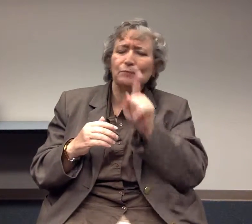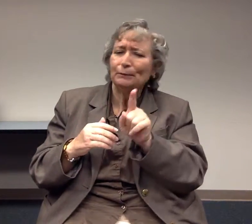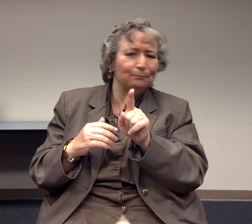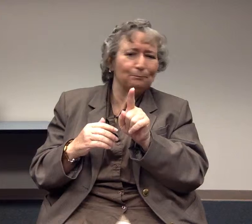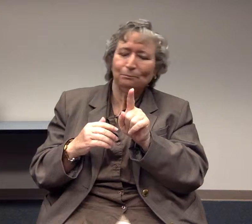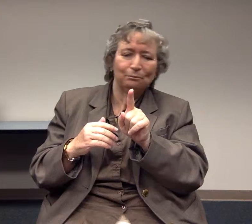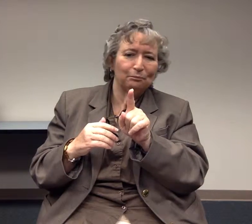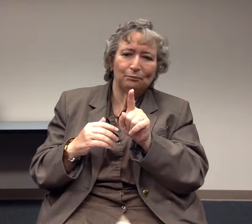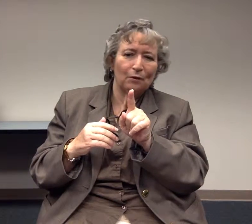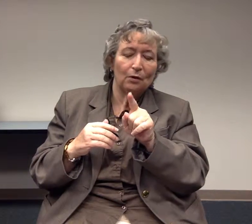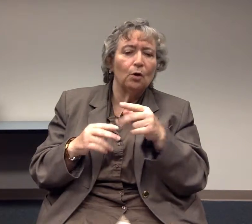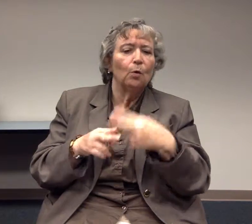Adam.